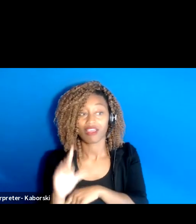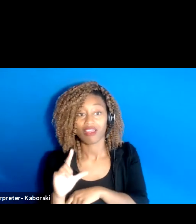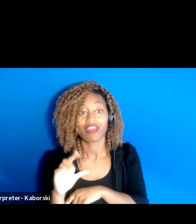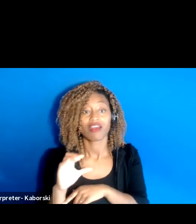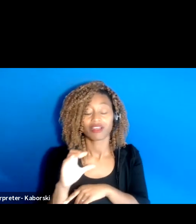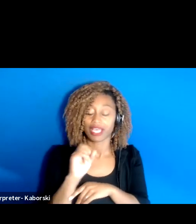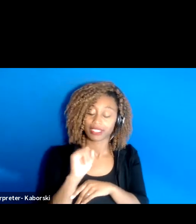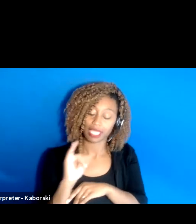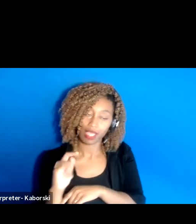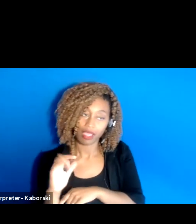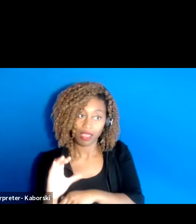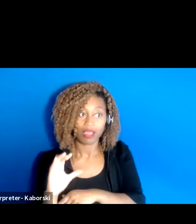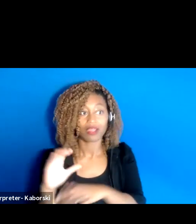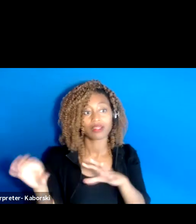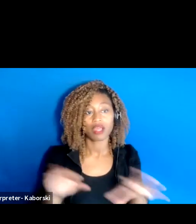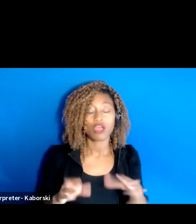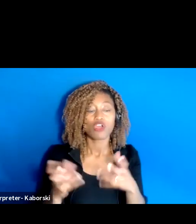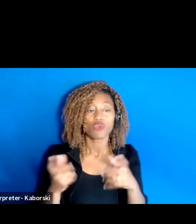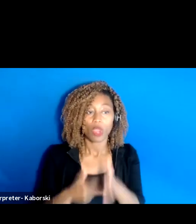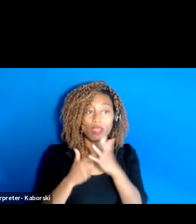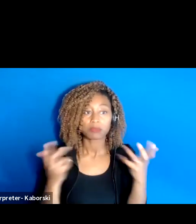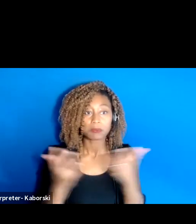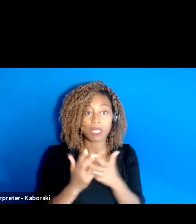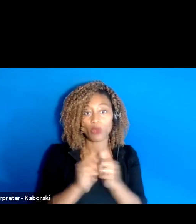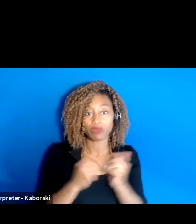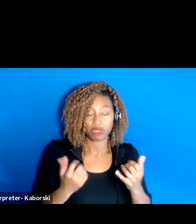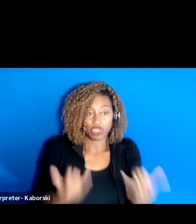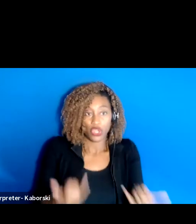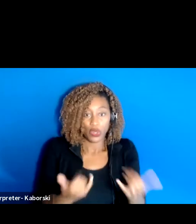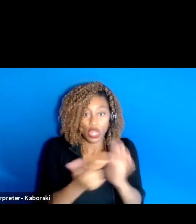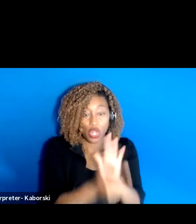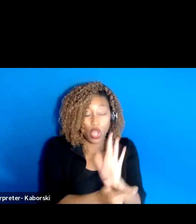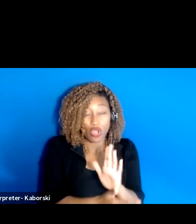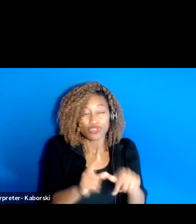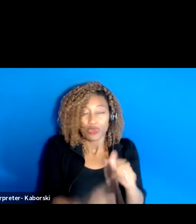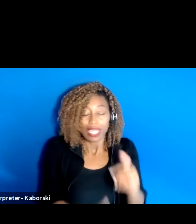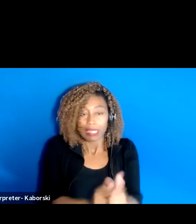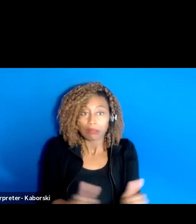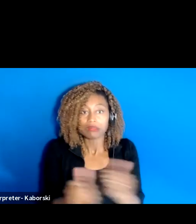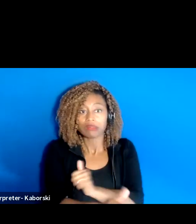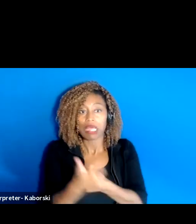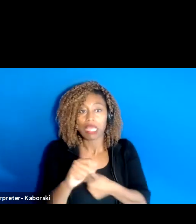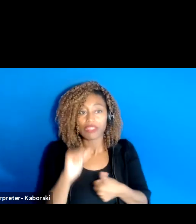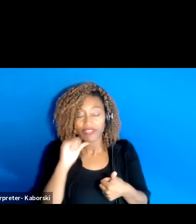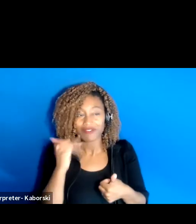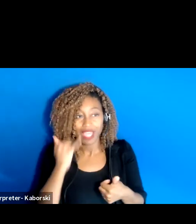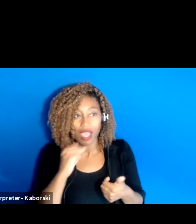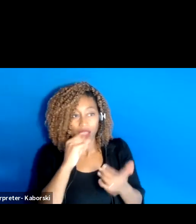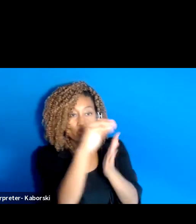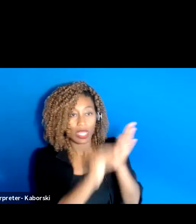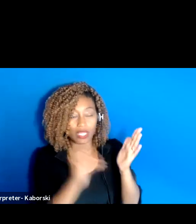So with the silk authorities, you can't bypass anything written otherwhere in federal law. You can't